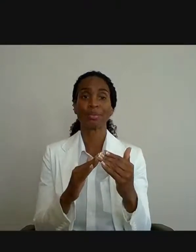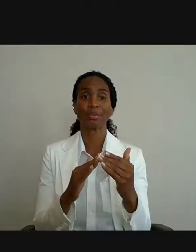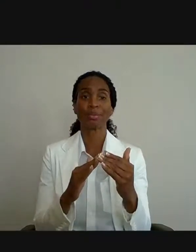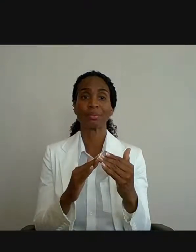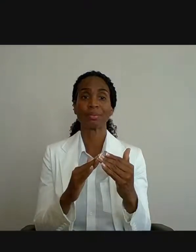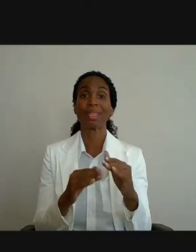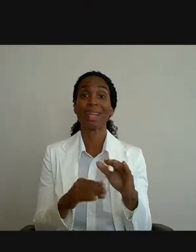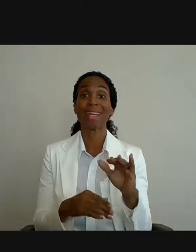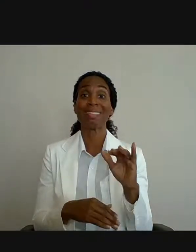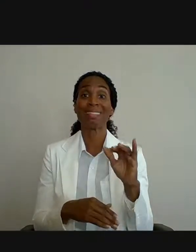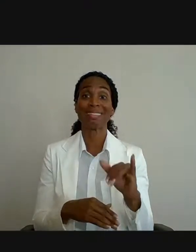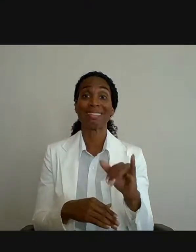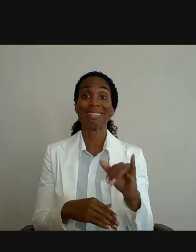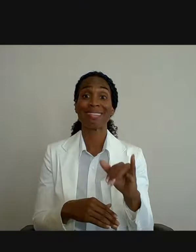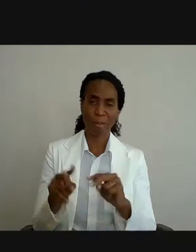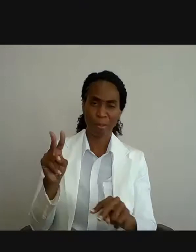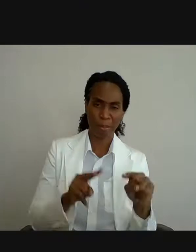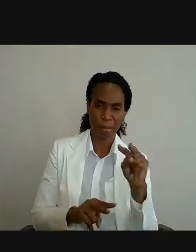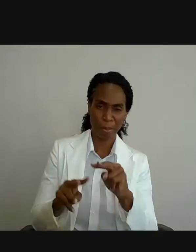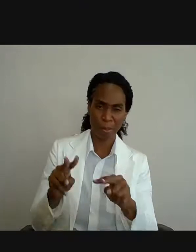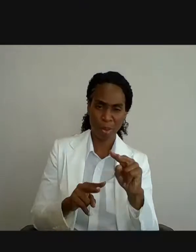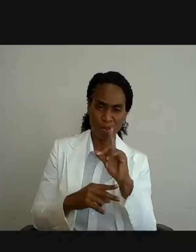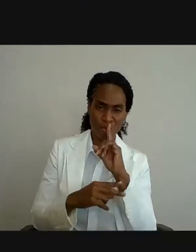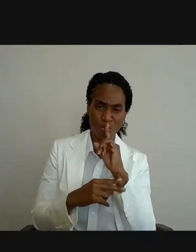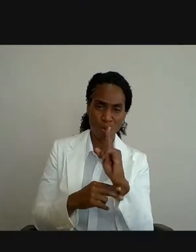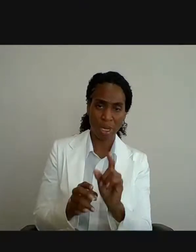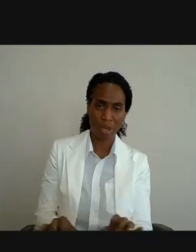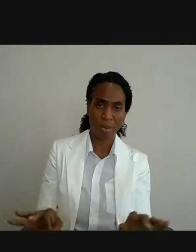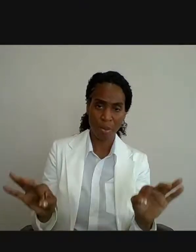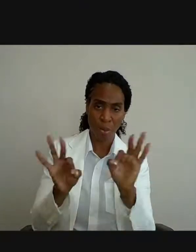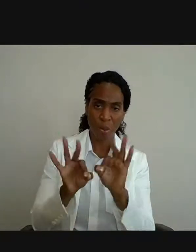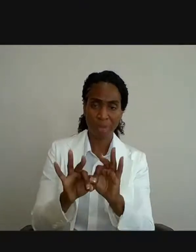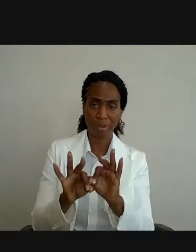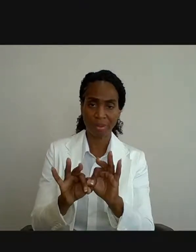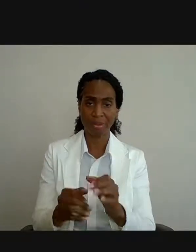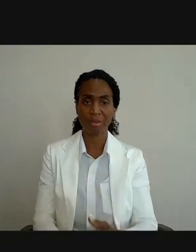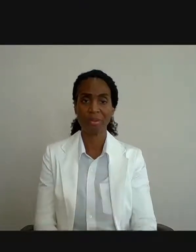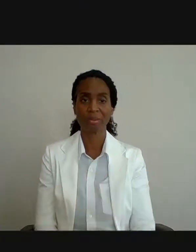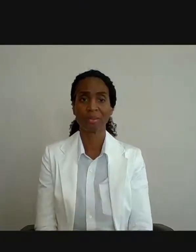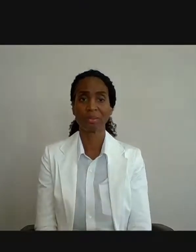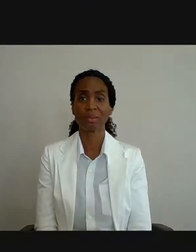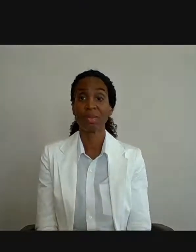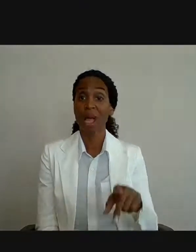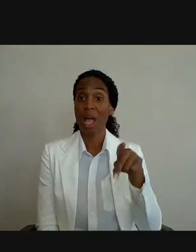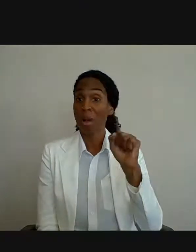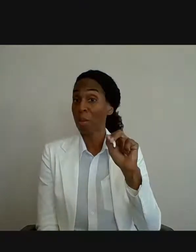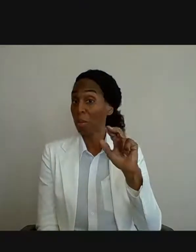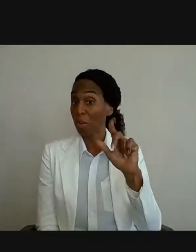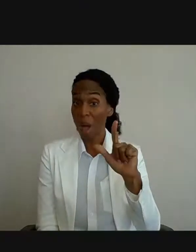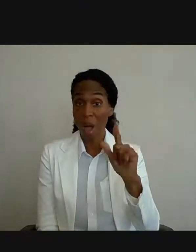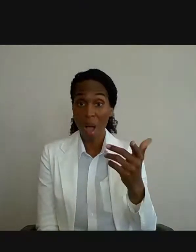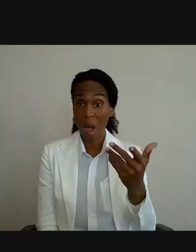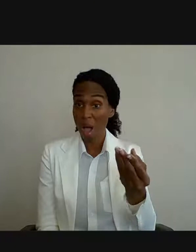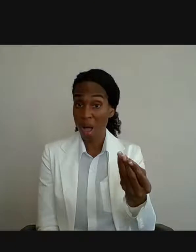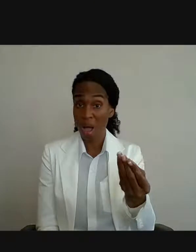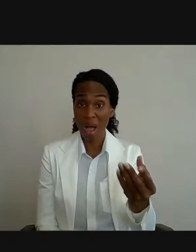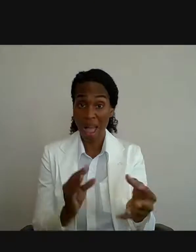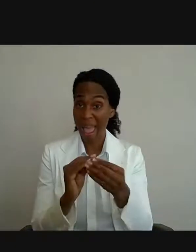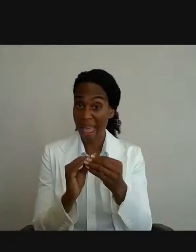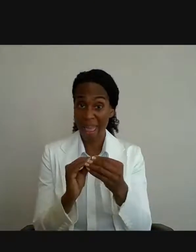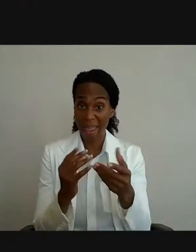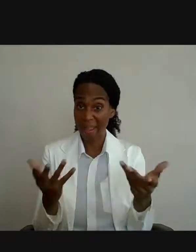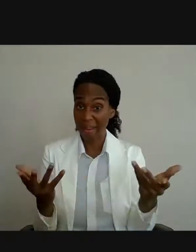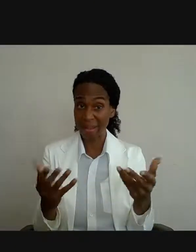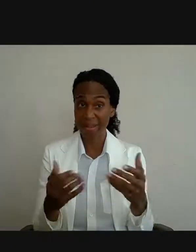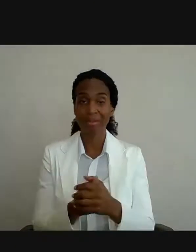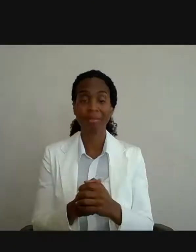that surveillance is very, very important. Paul, you may want to add some words. Yeah, I